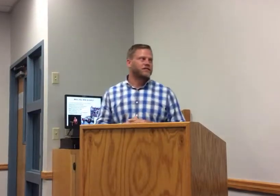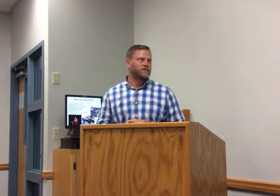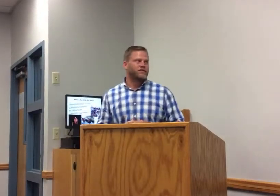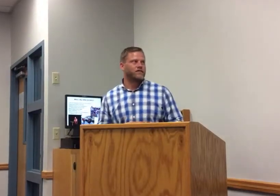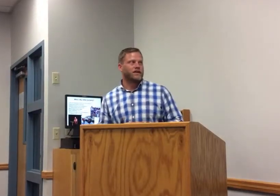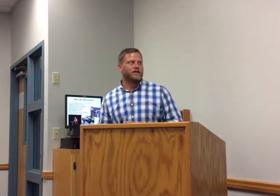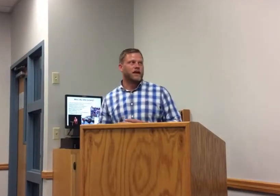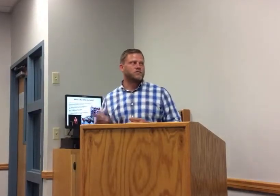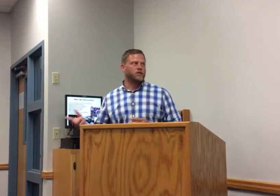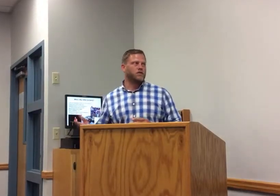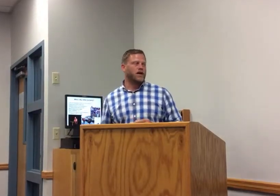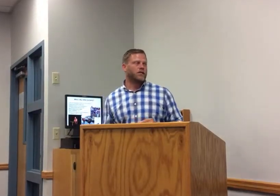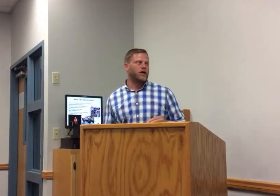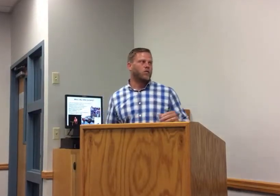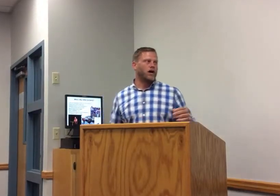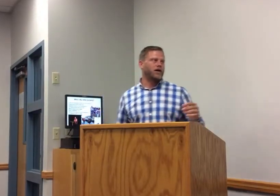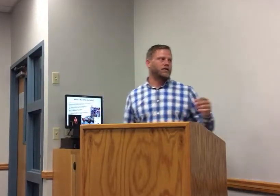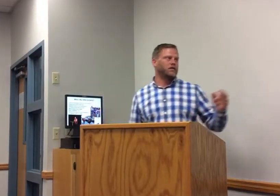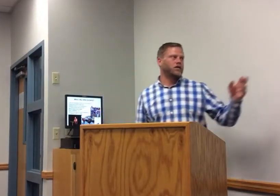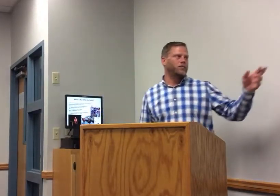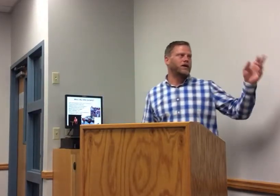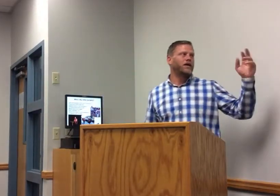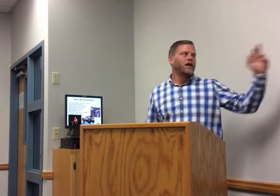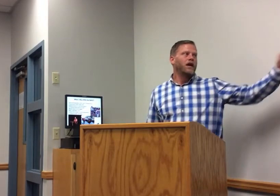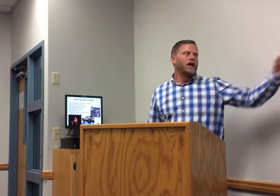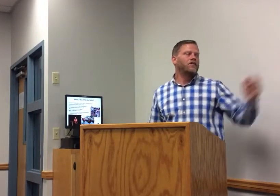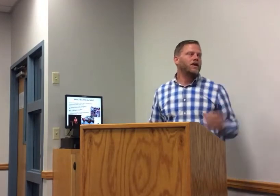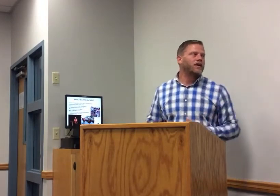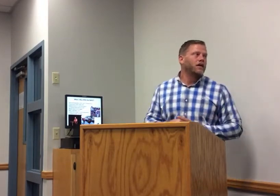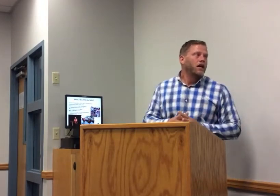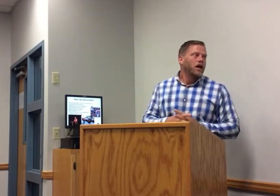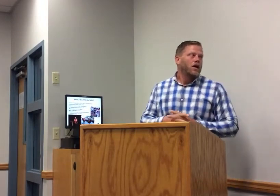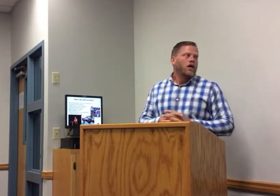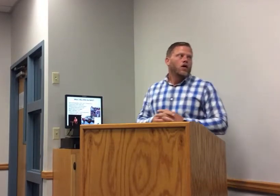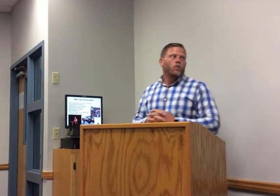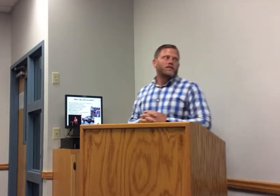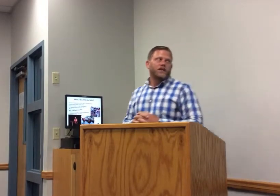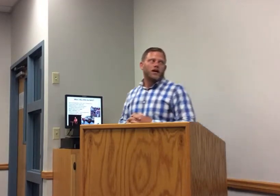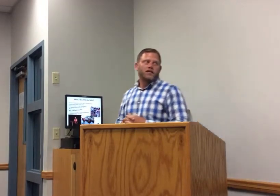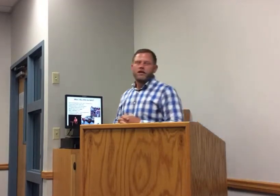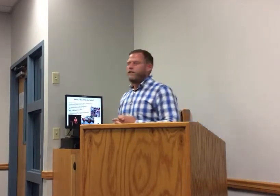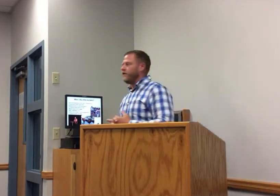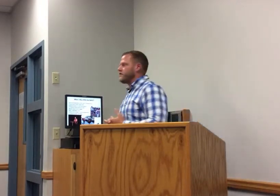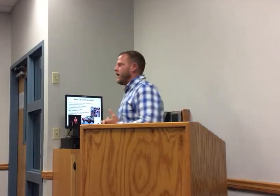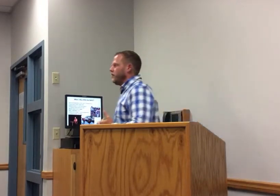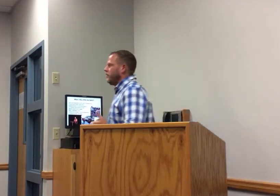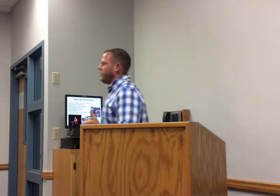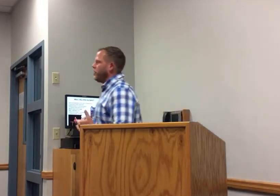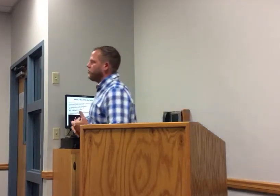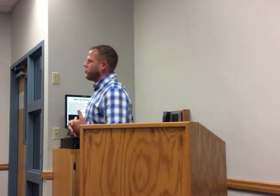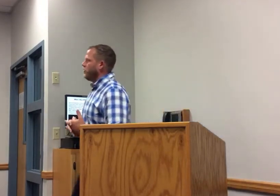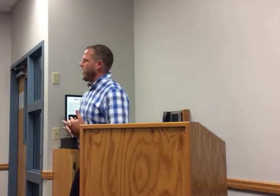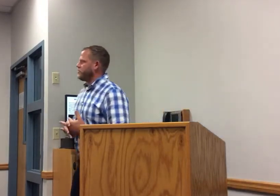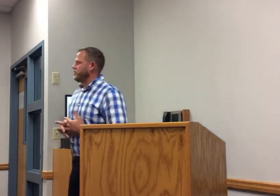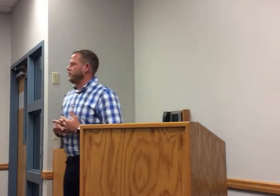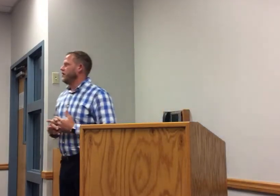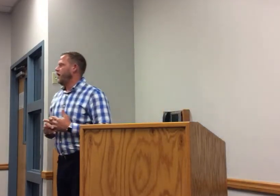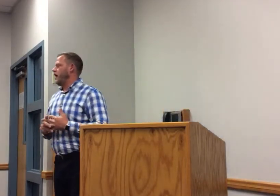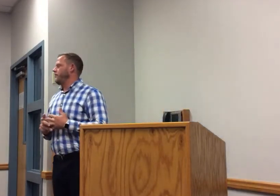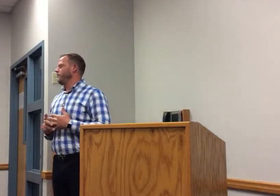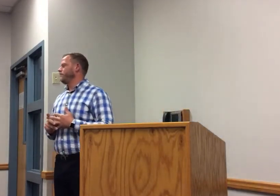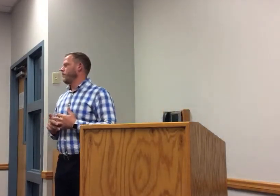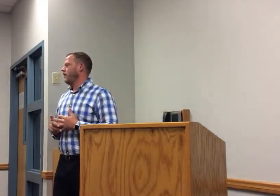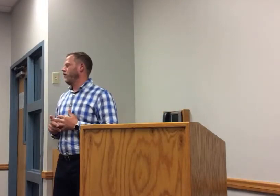the Excellence of Civic Engagement. We'll talk about why here in a little bit. And then we started the first annual League Art Show last